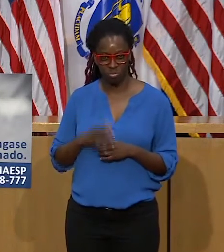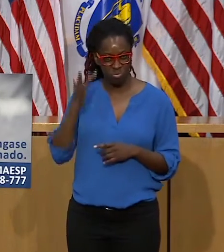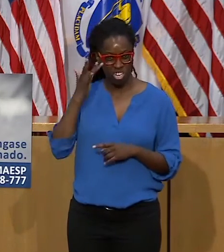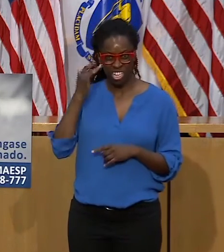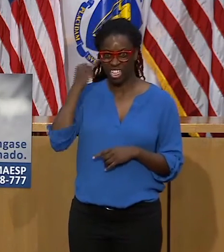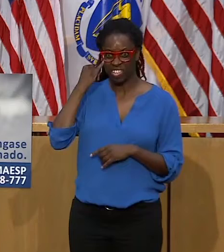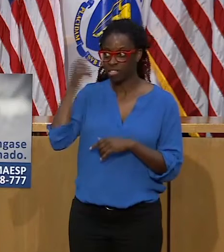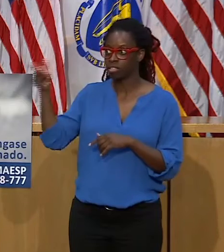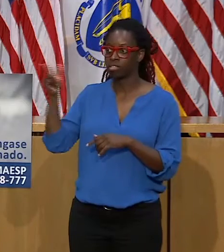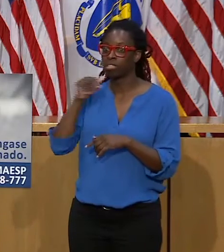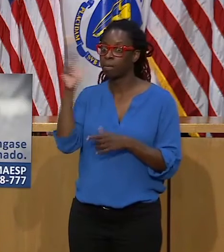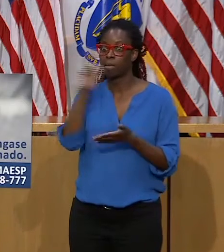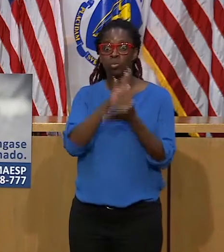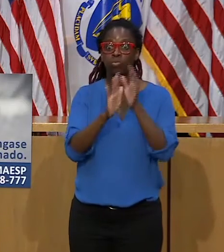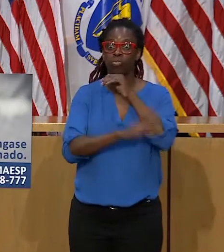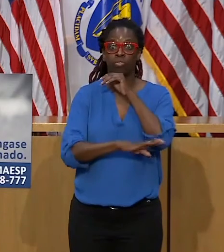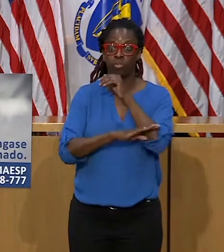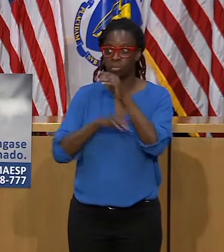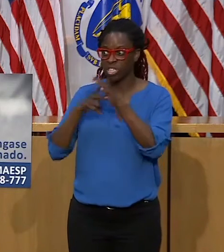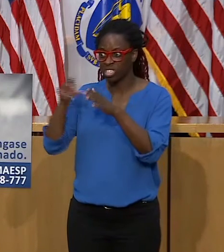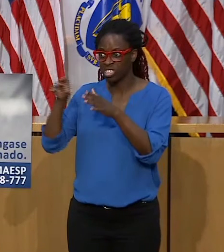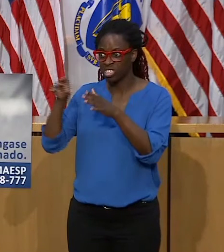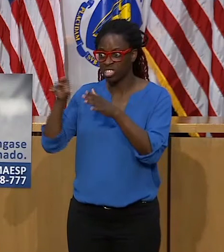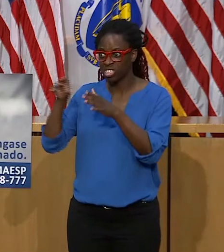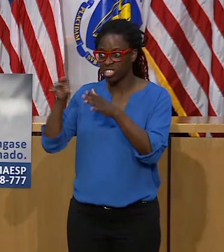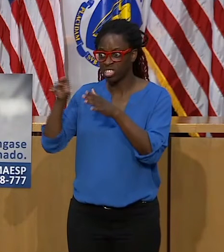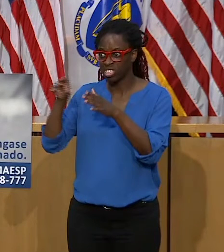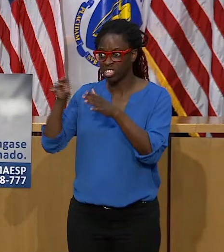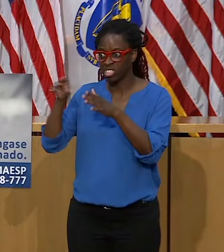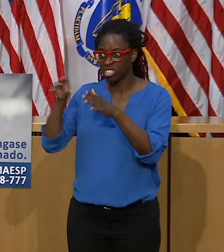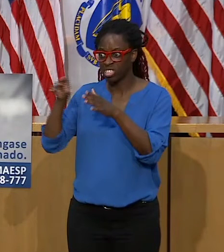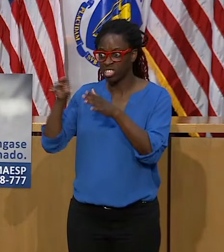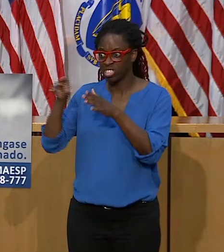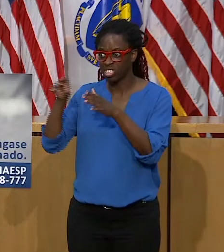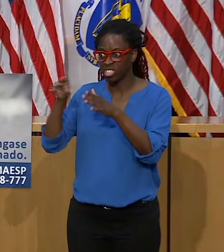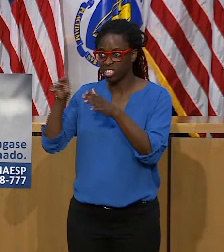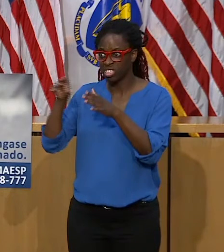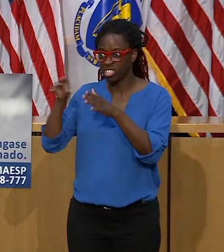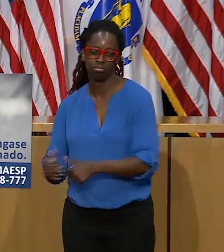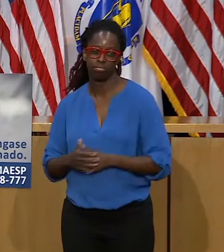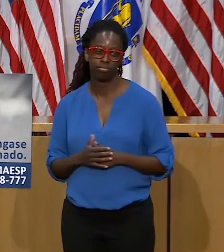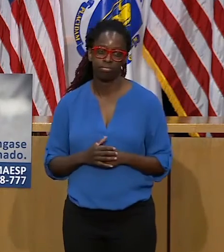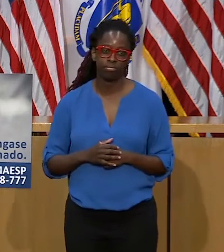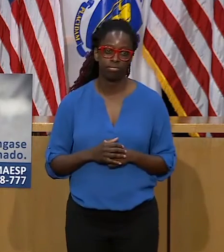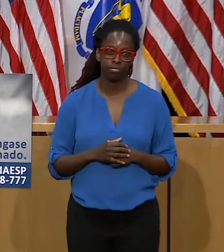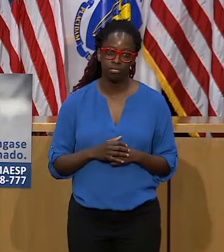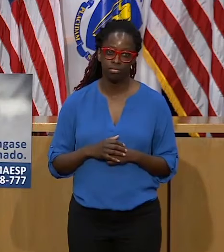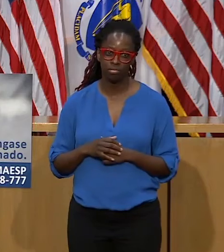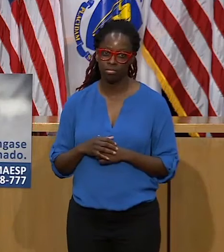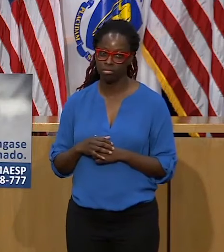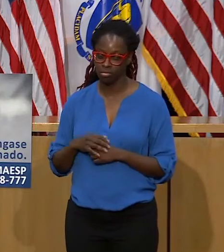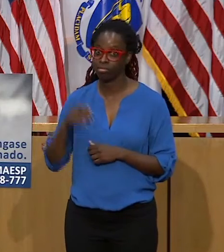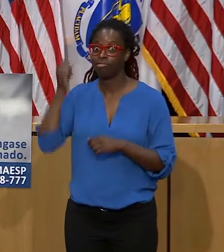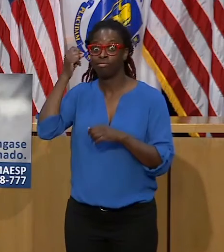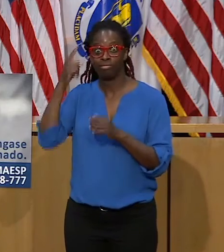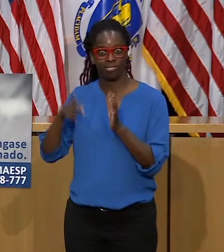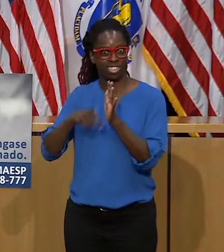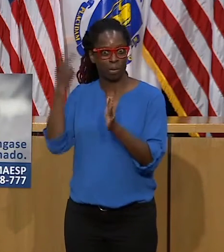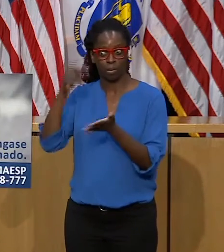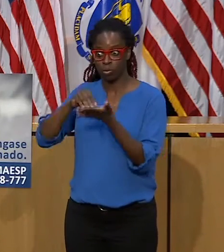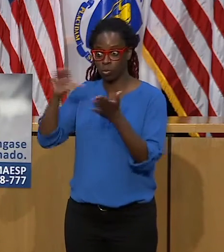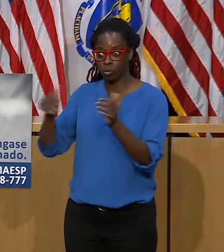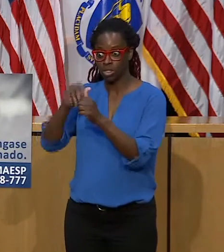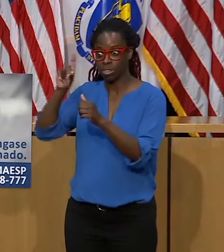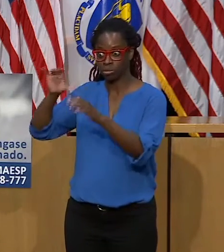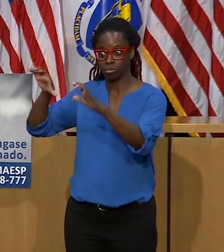needs, who desperately need access to the support services and the daily routines that only school and only in-person